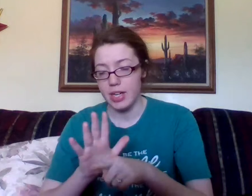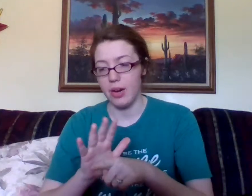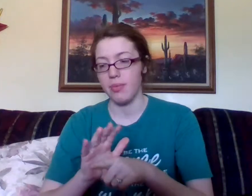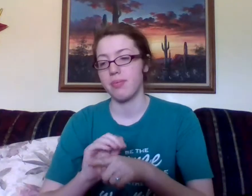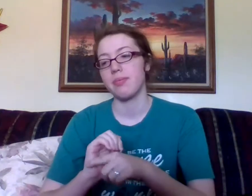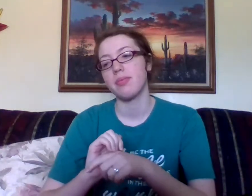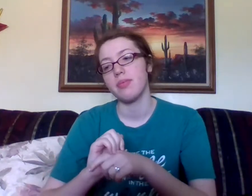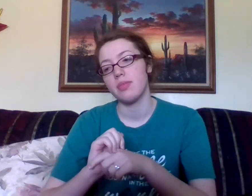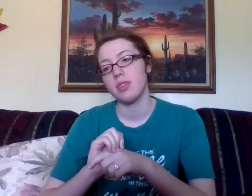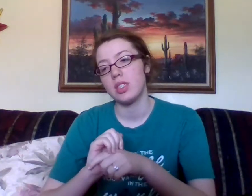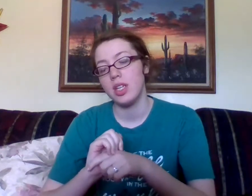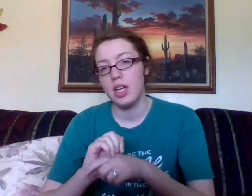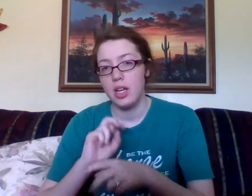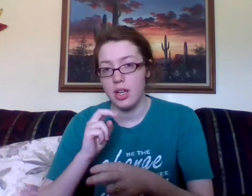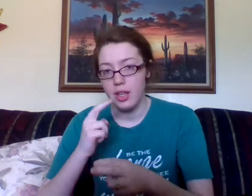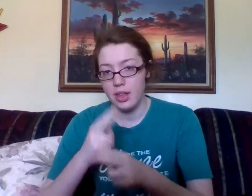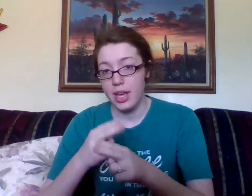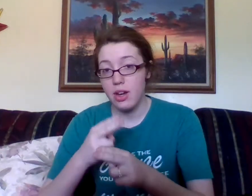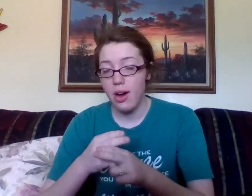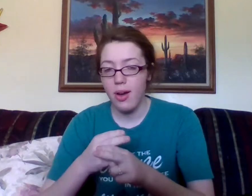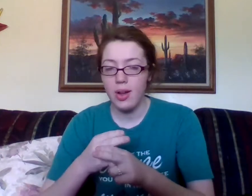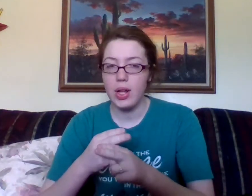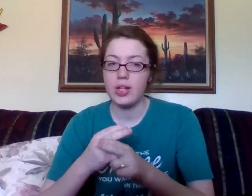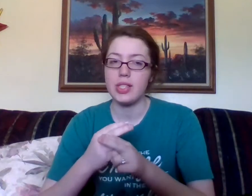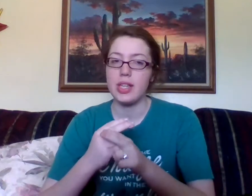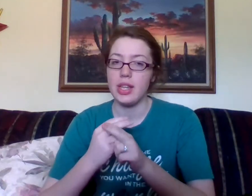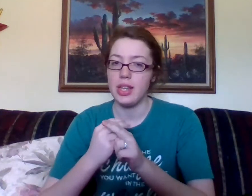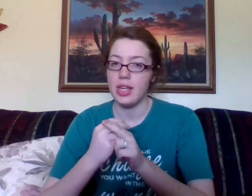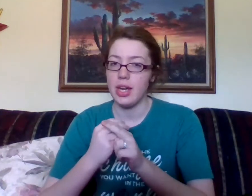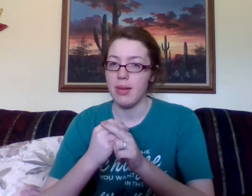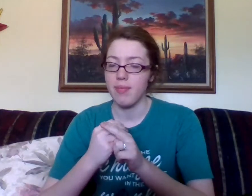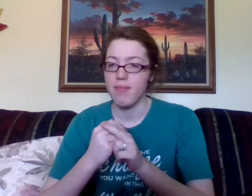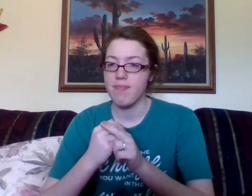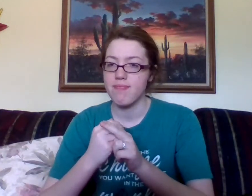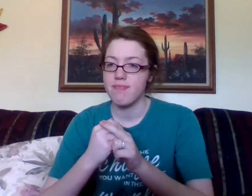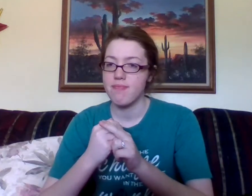video, they called the